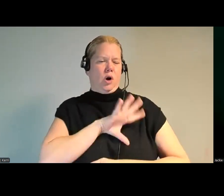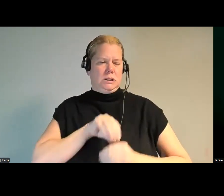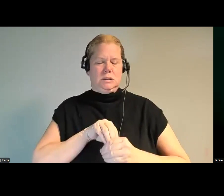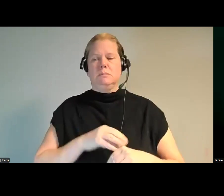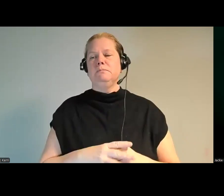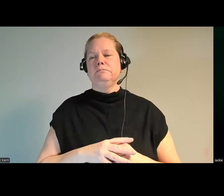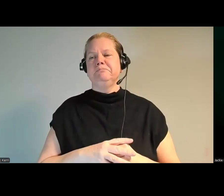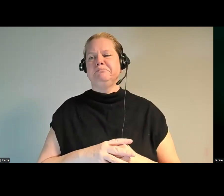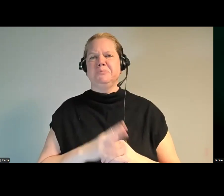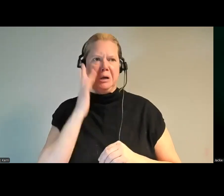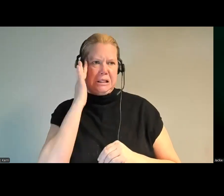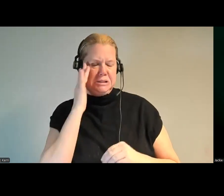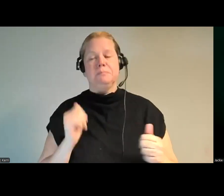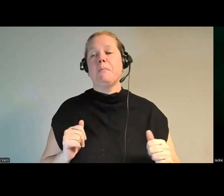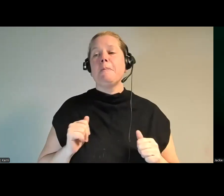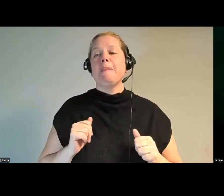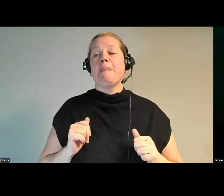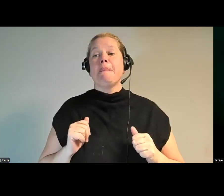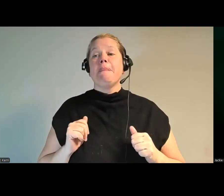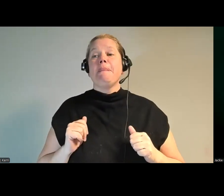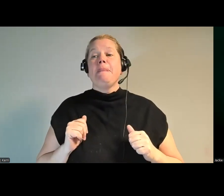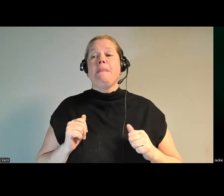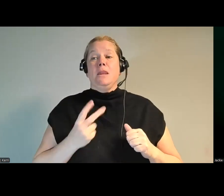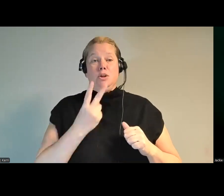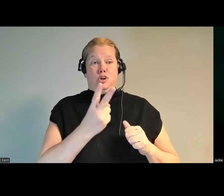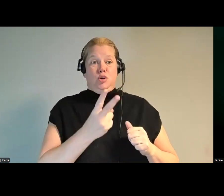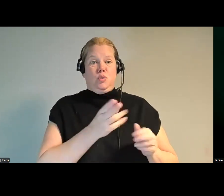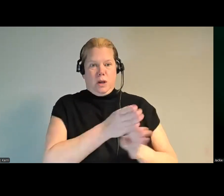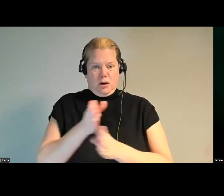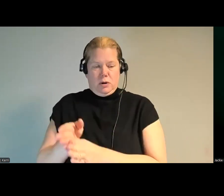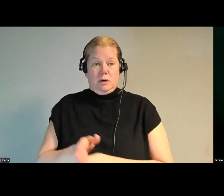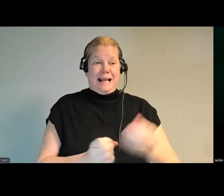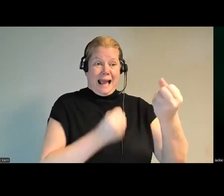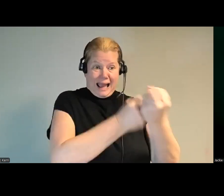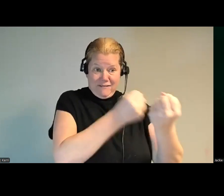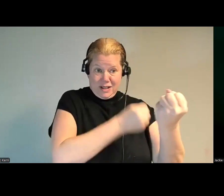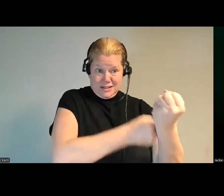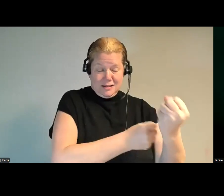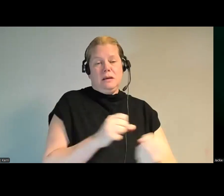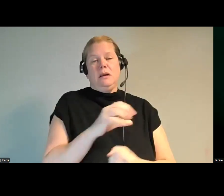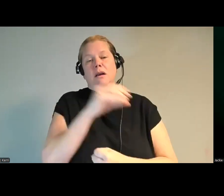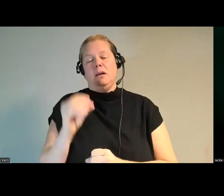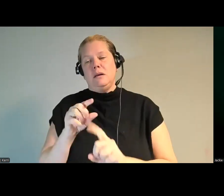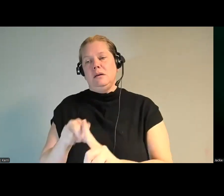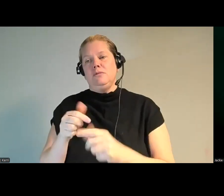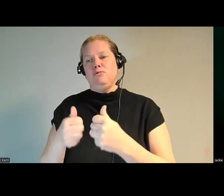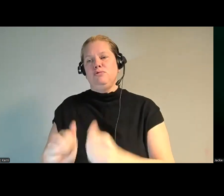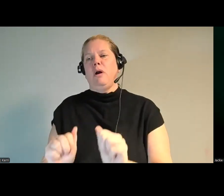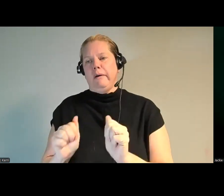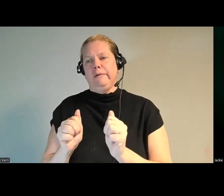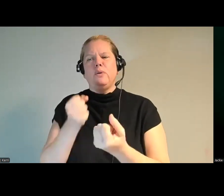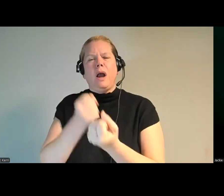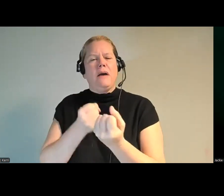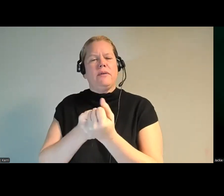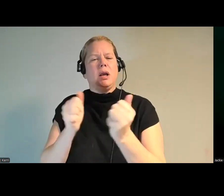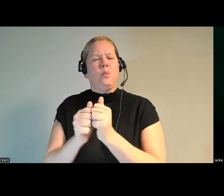Our work is focused in two areas, advocacy and trying to advocate with